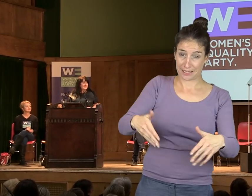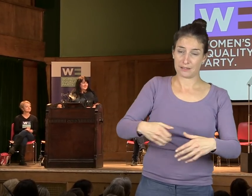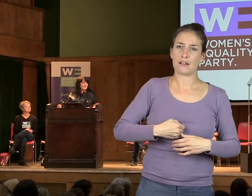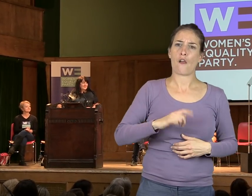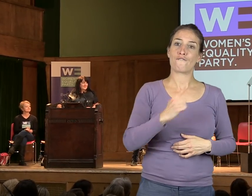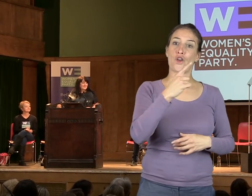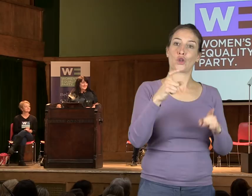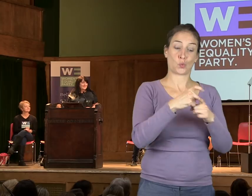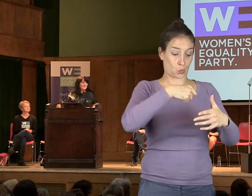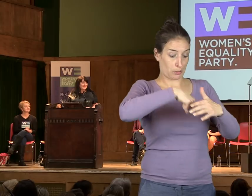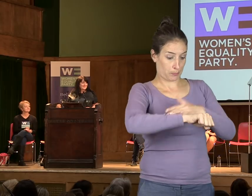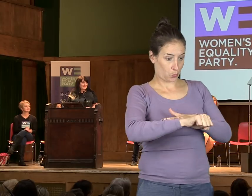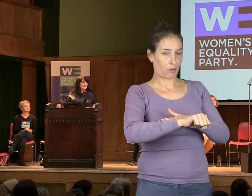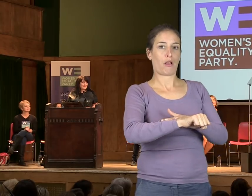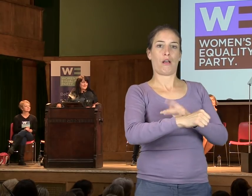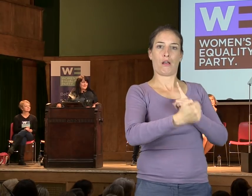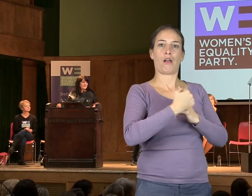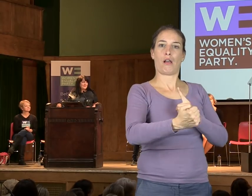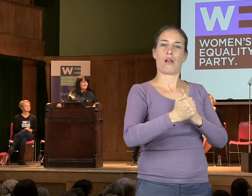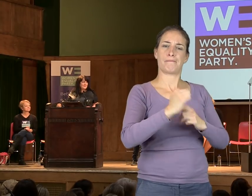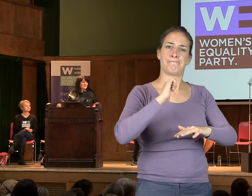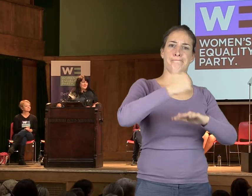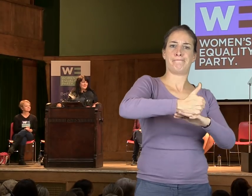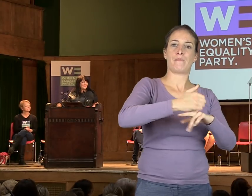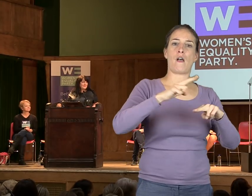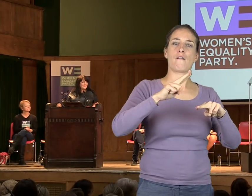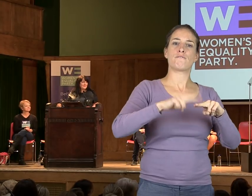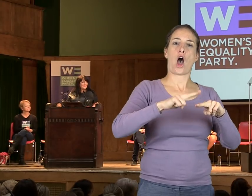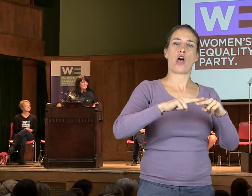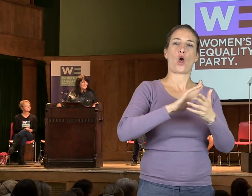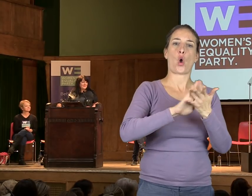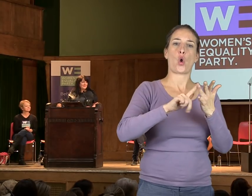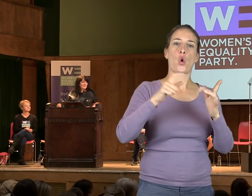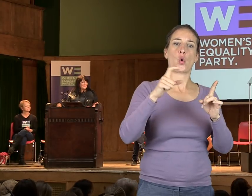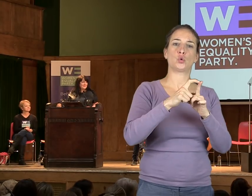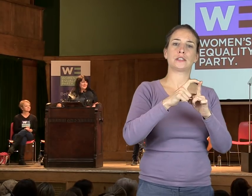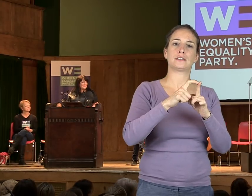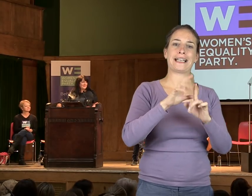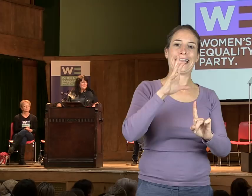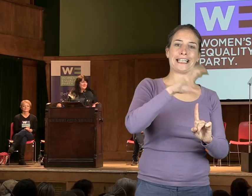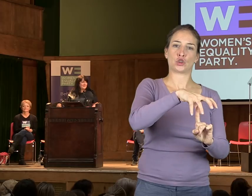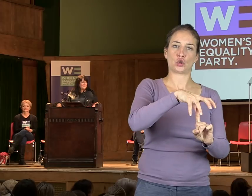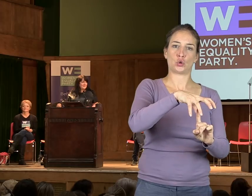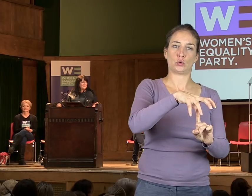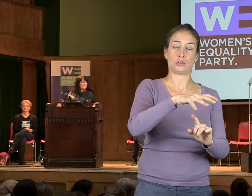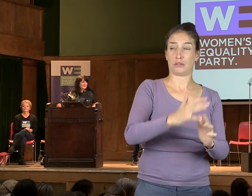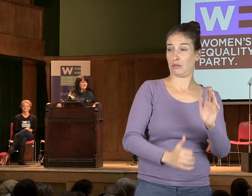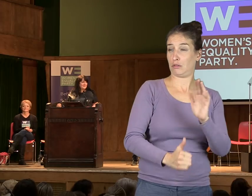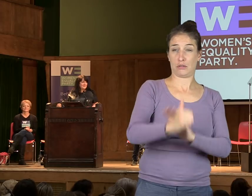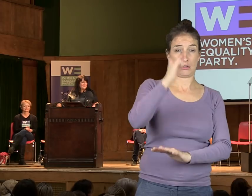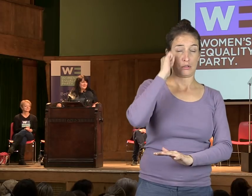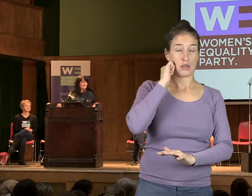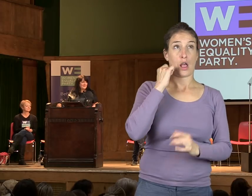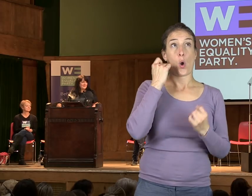I created the Fatherhood Institute. From the earliest stage, we knew that equality for